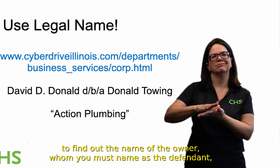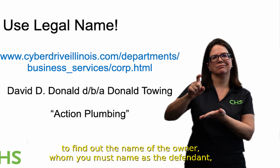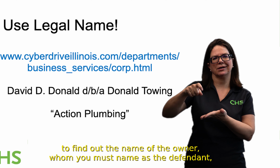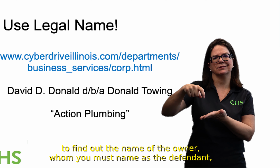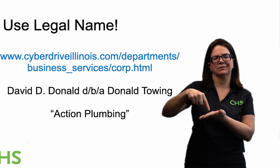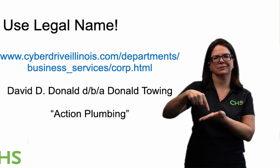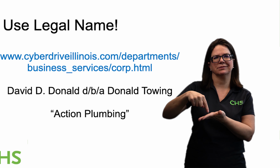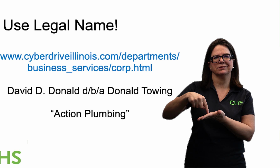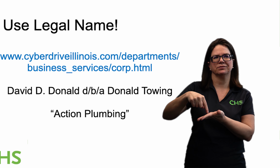defendant,